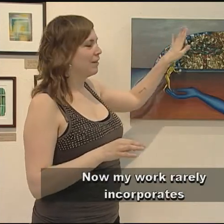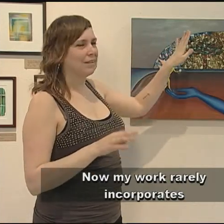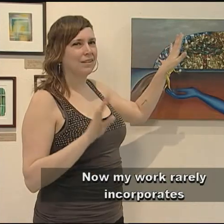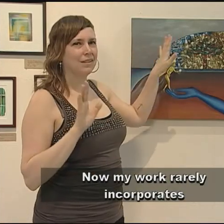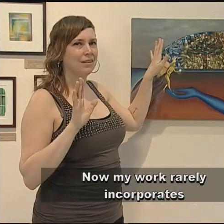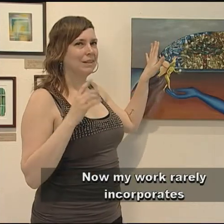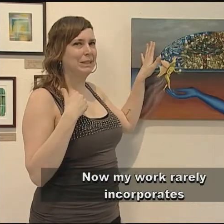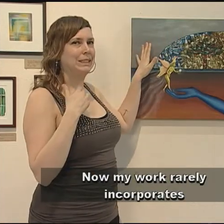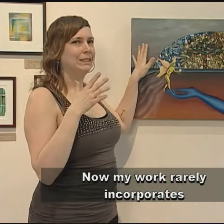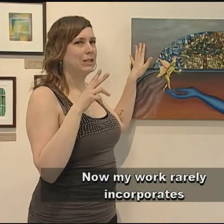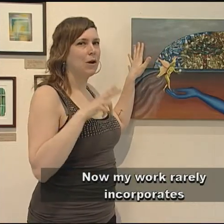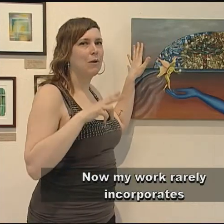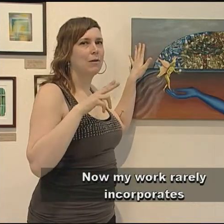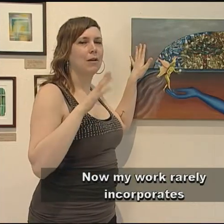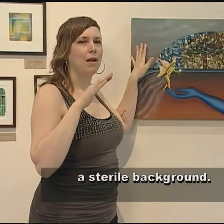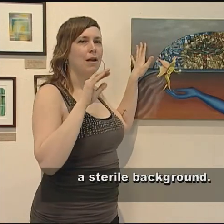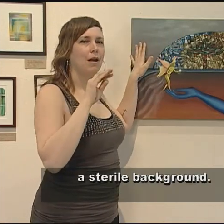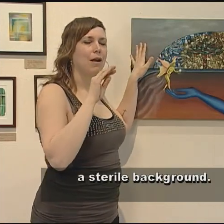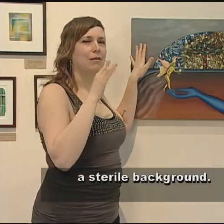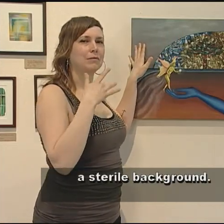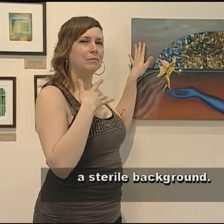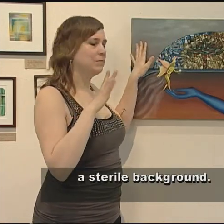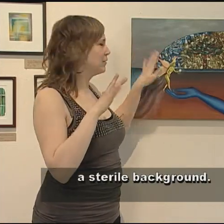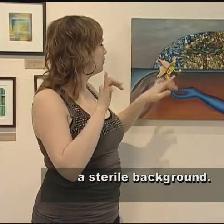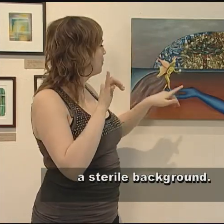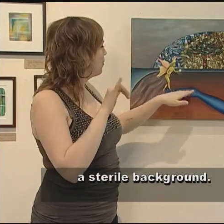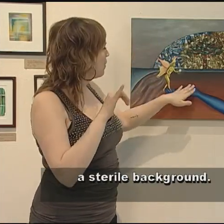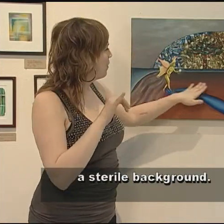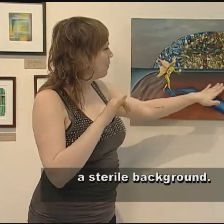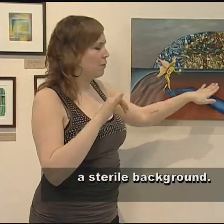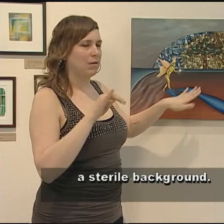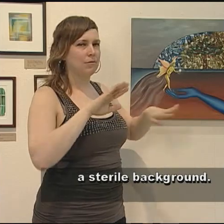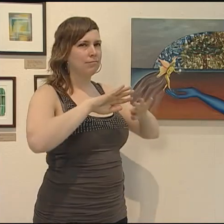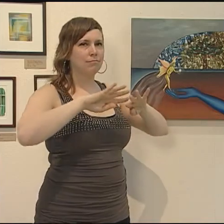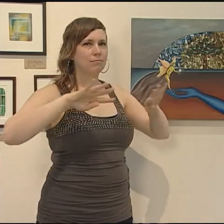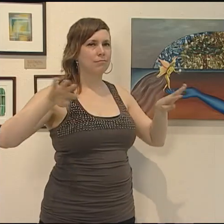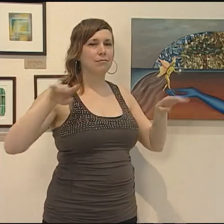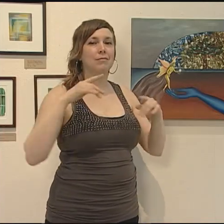Now my work rarely incorporates a sterile background.